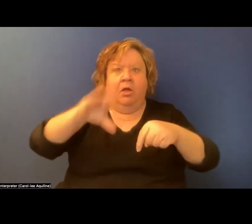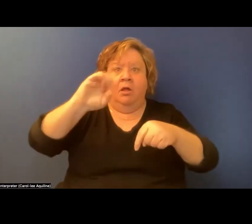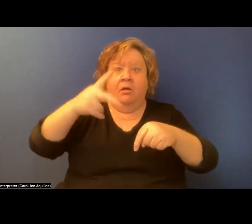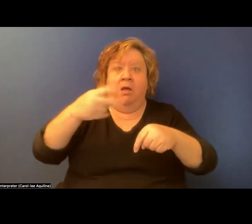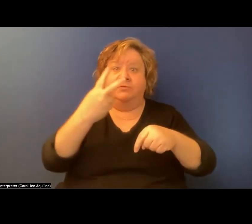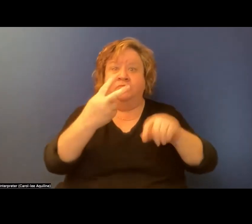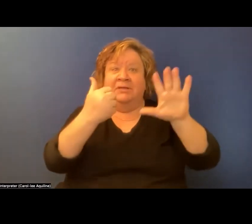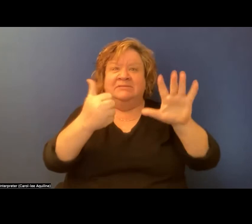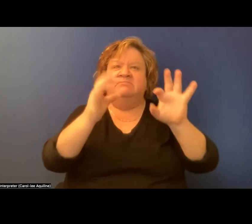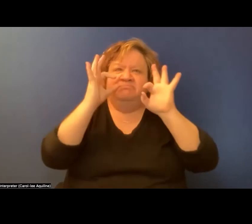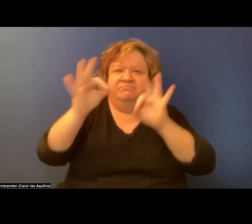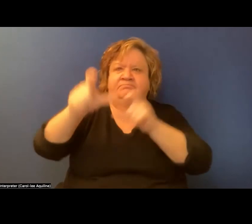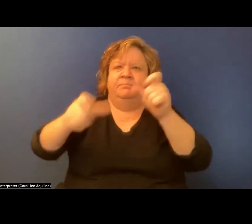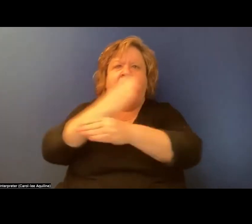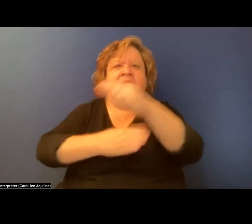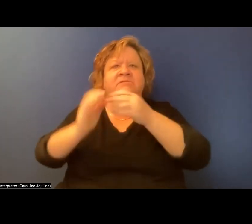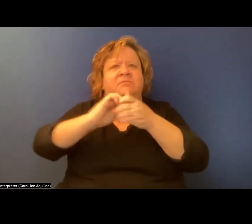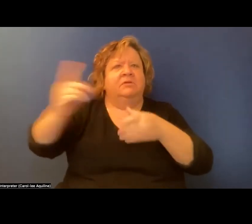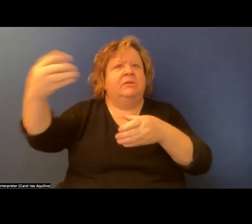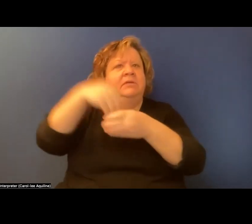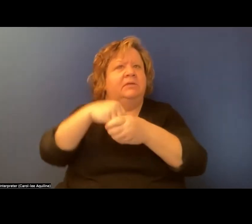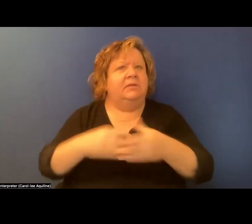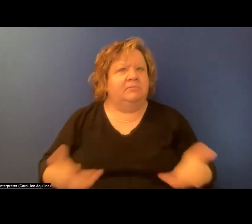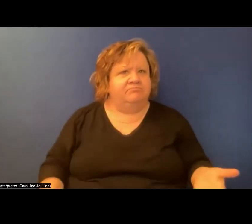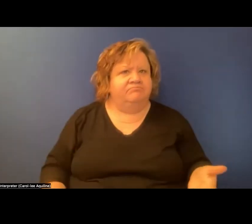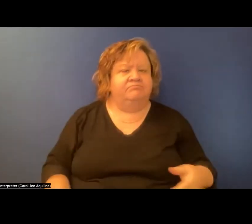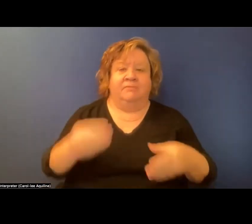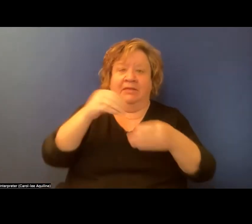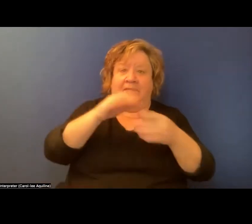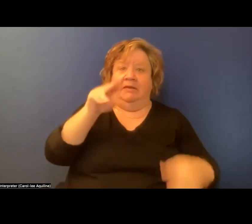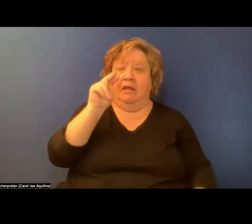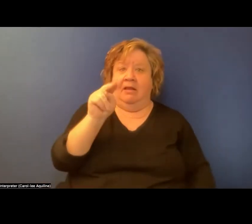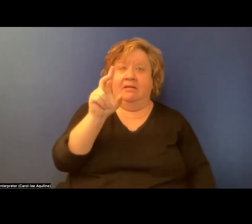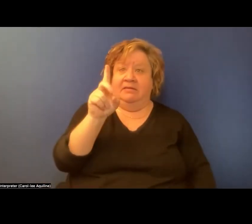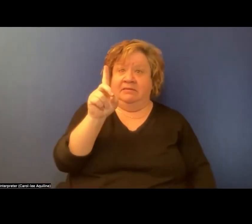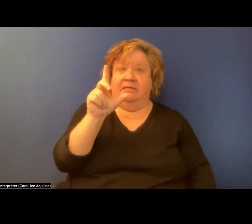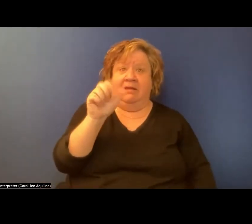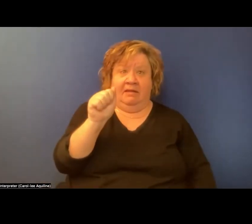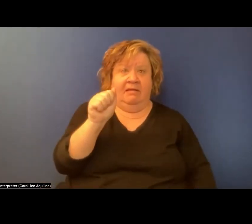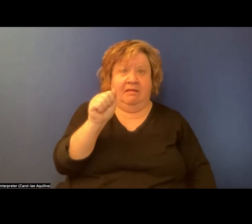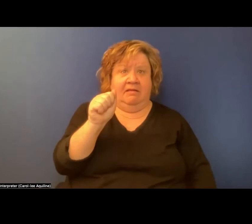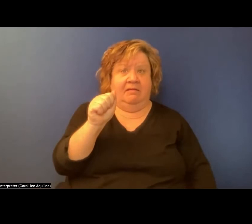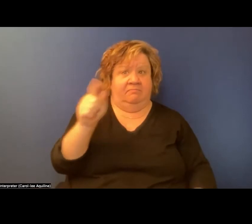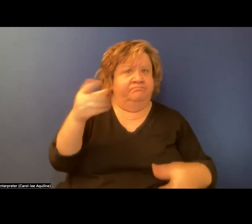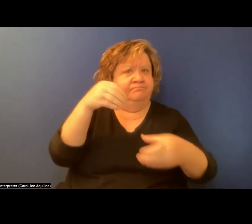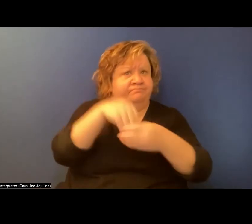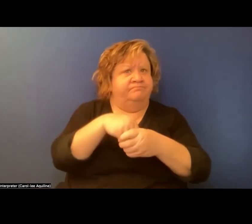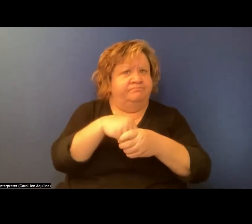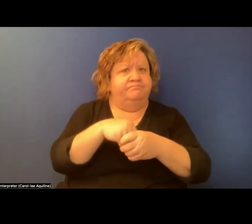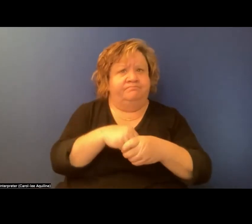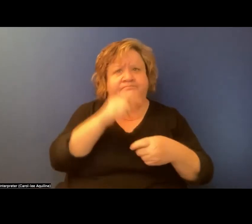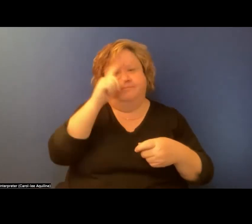Disability Alliance, could acquire observance status and participate in COP with